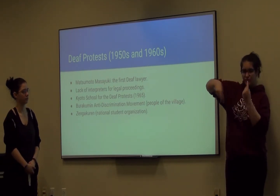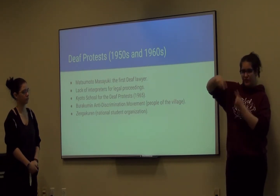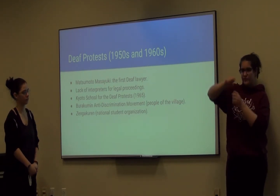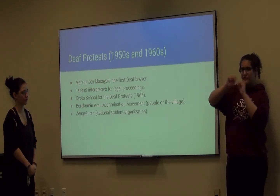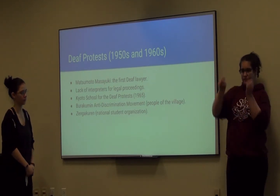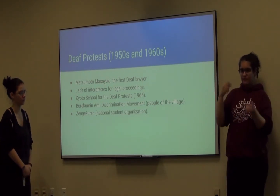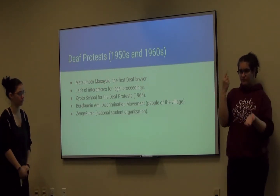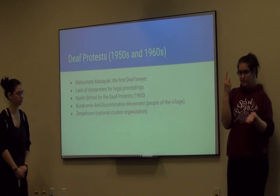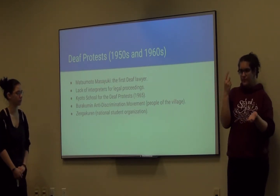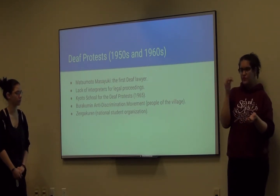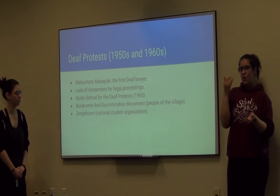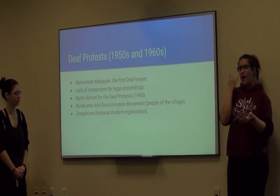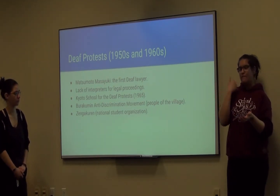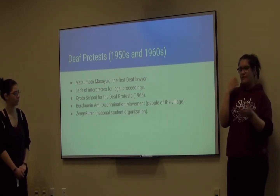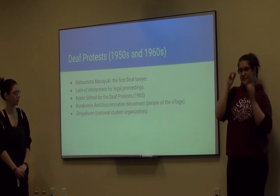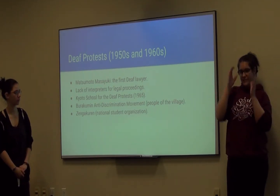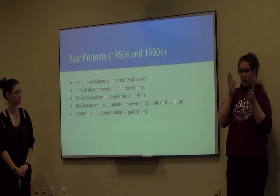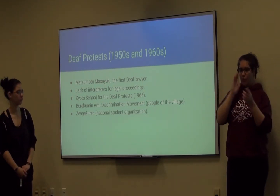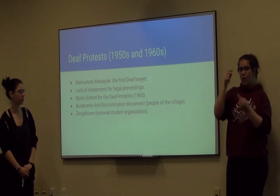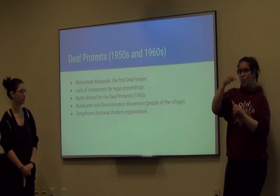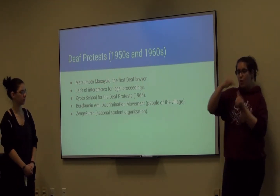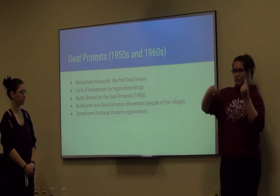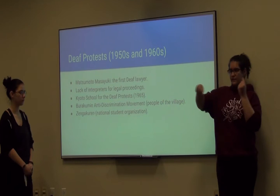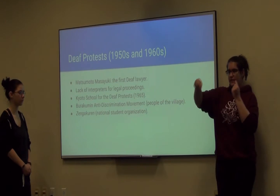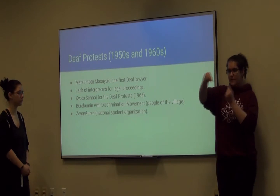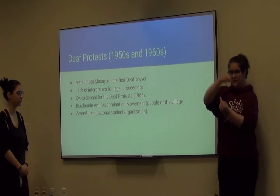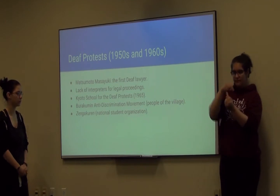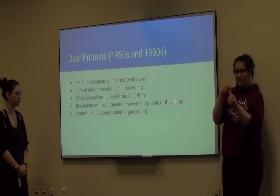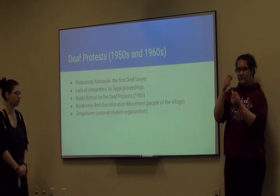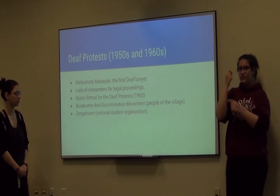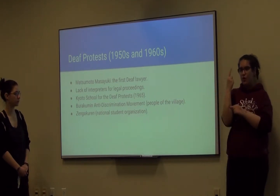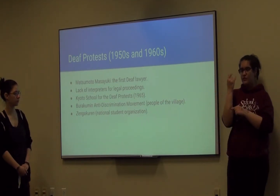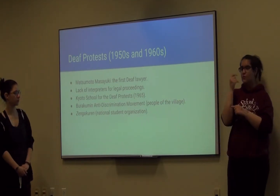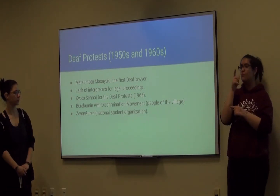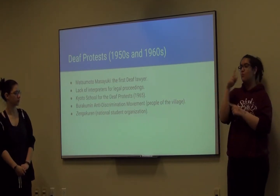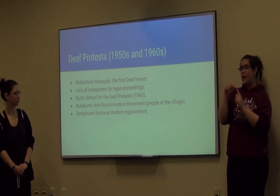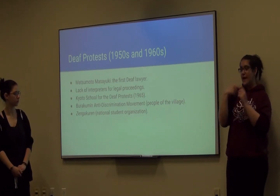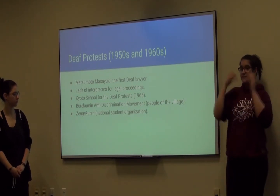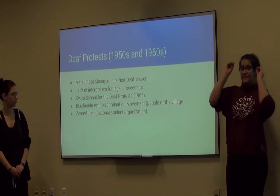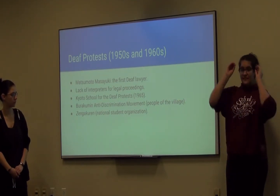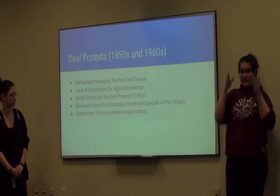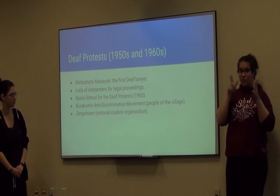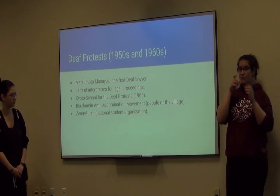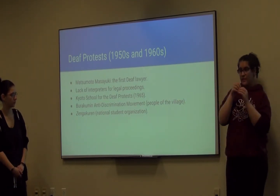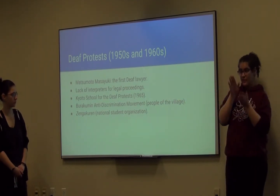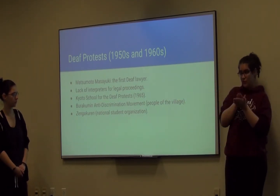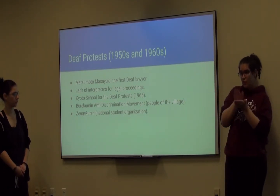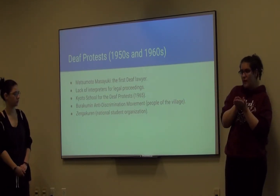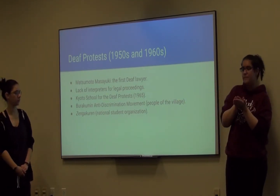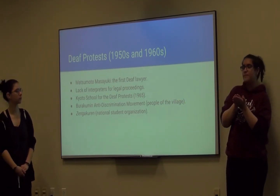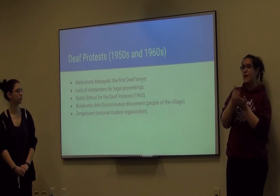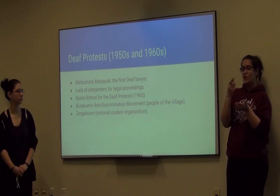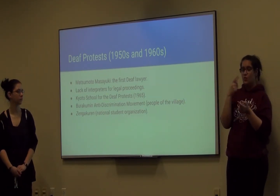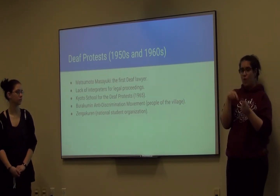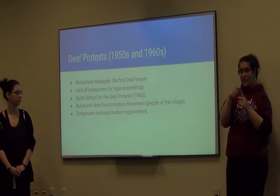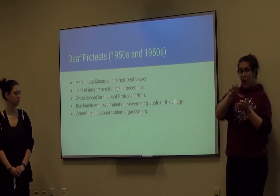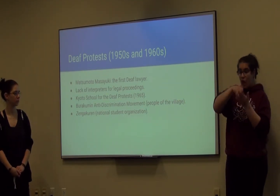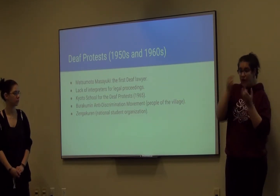And so what happened was the teachers worked on a rotation system. So the teachers would rotate, and you would have like one teacher in